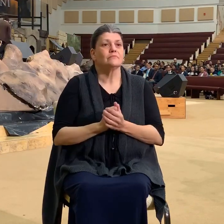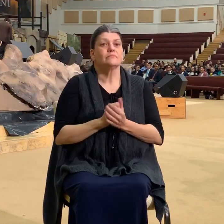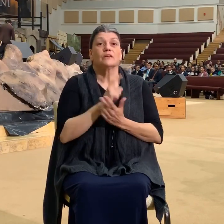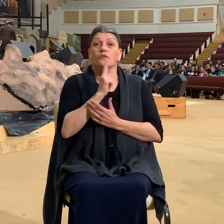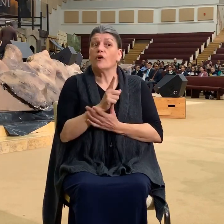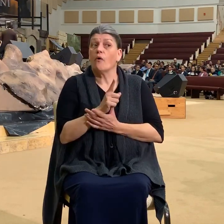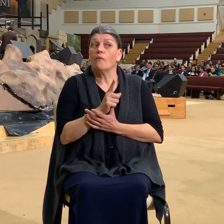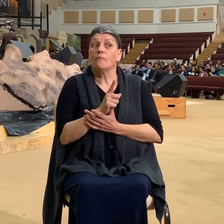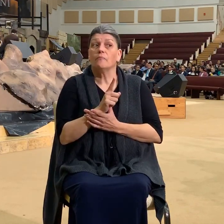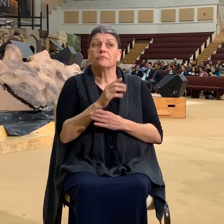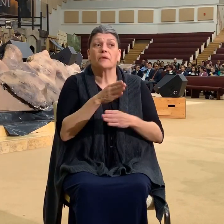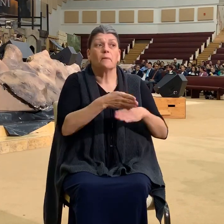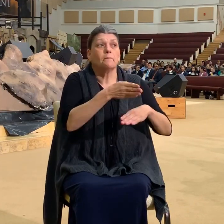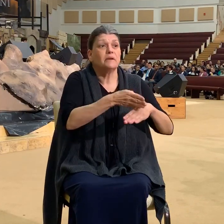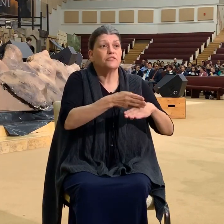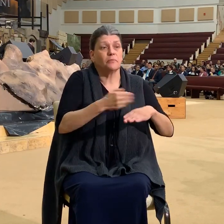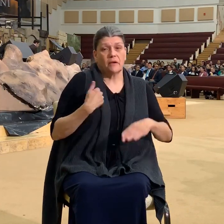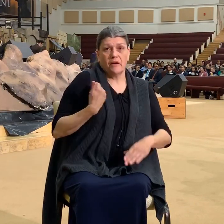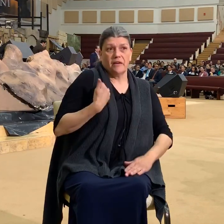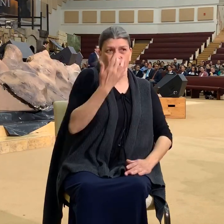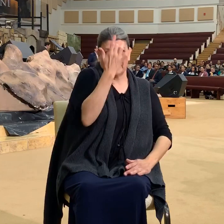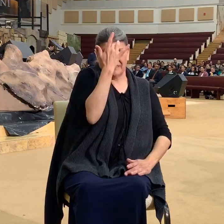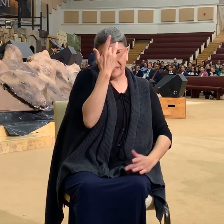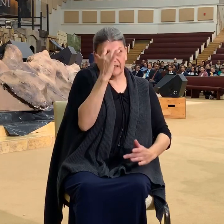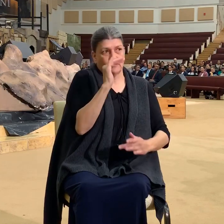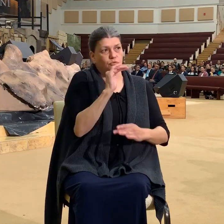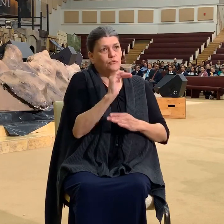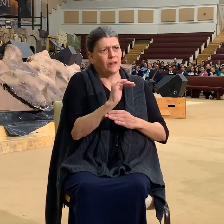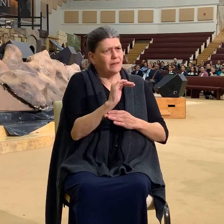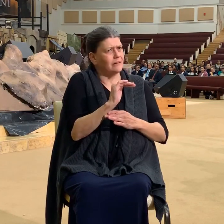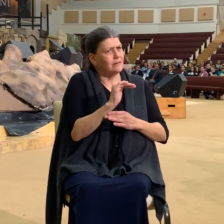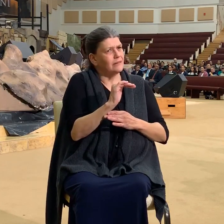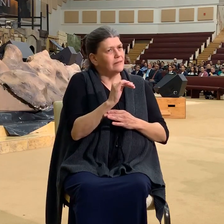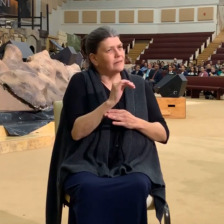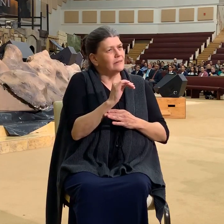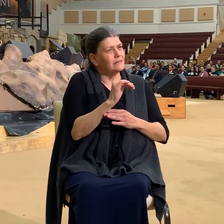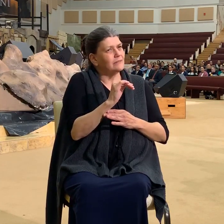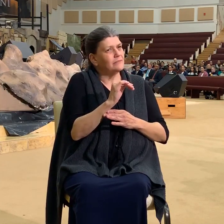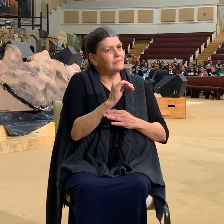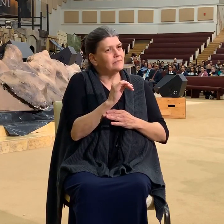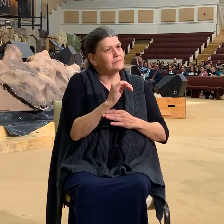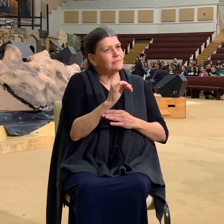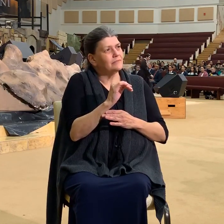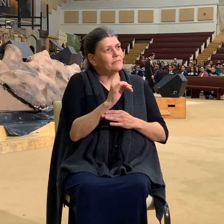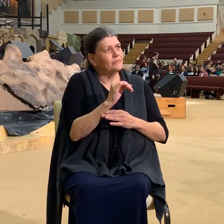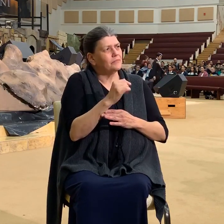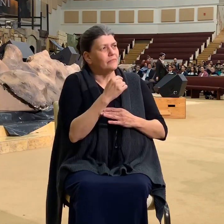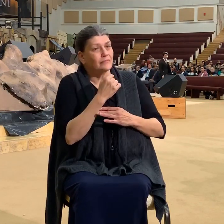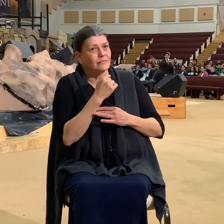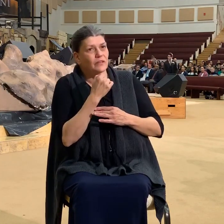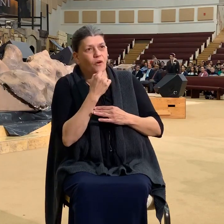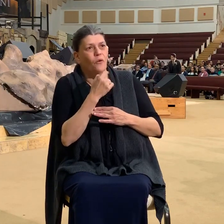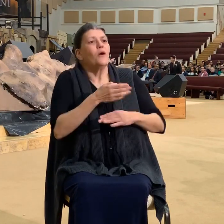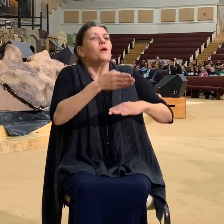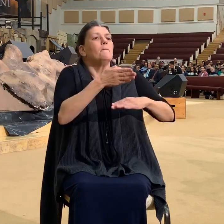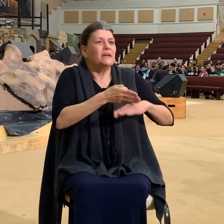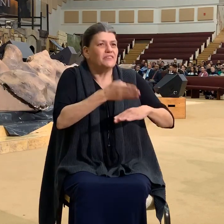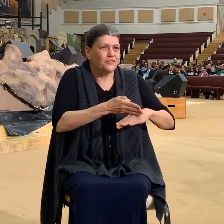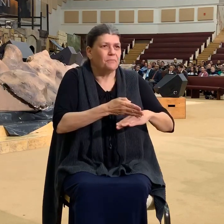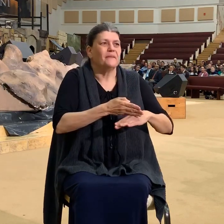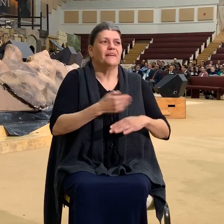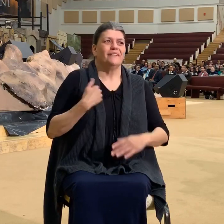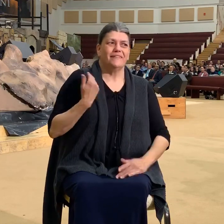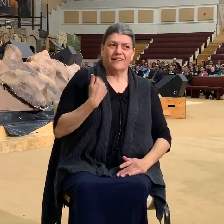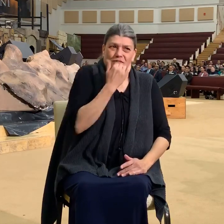So Bishop Young is sick tonight, so please keep him in your prayers. Yeah, Bishop Young is not, he's doing well. Bishop Wilson is